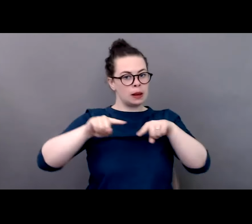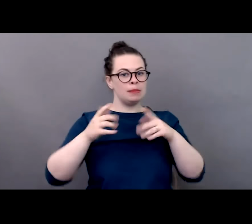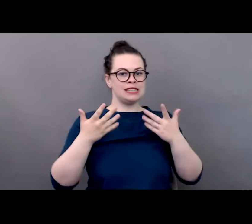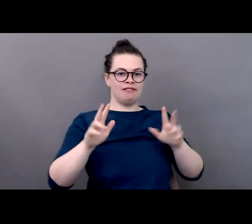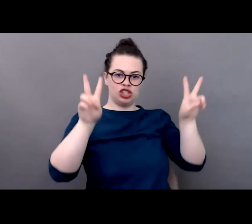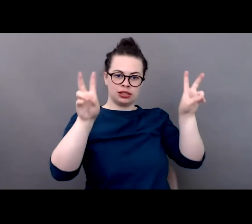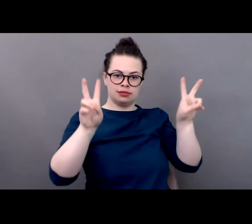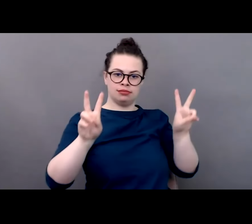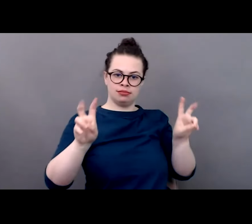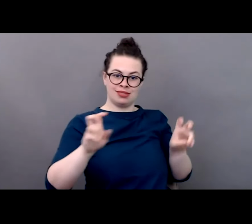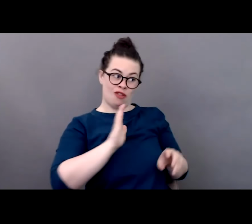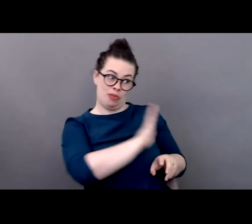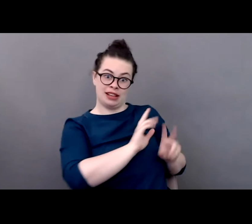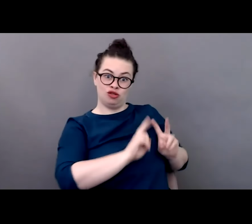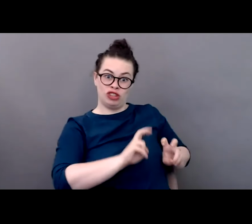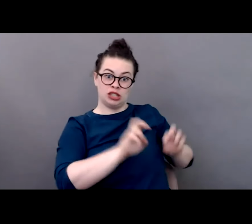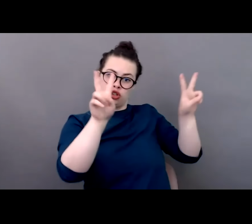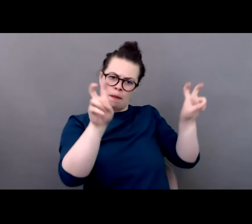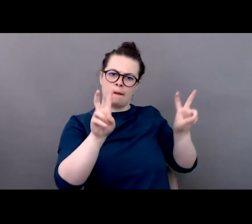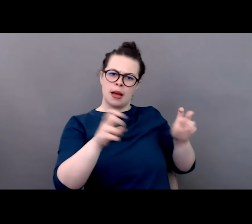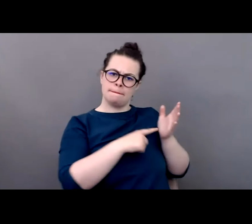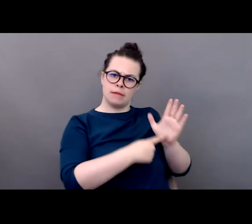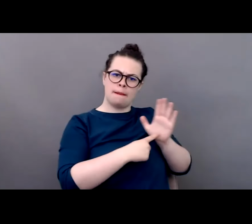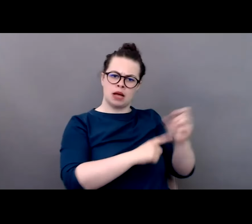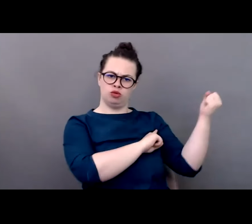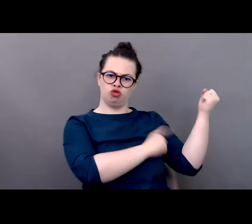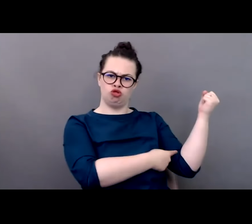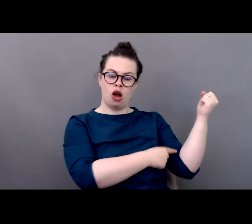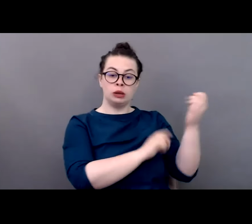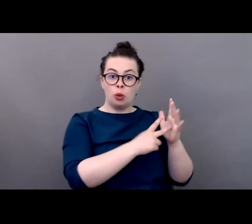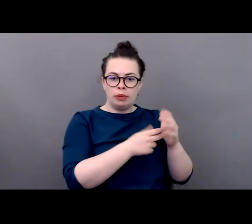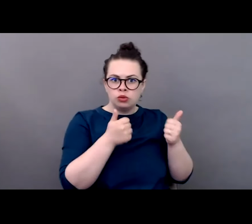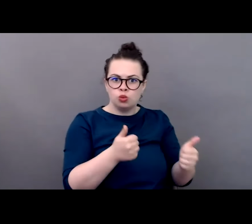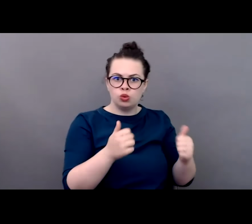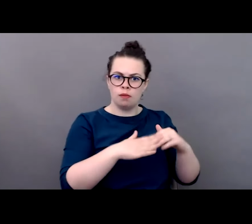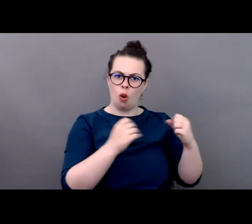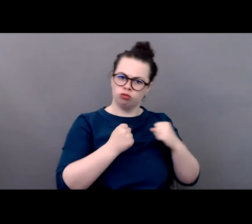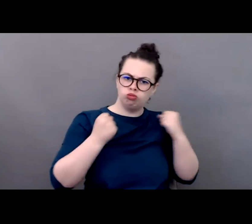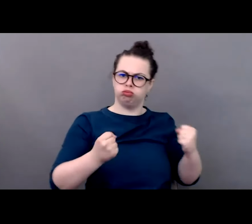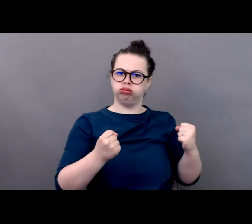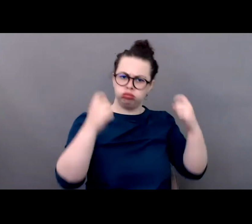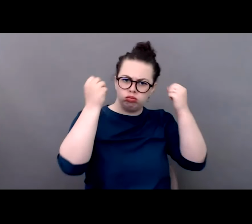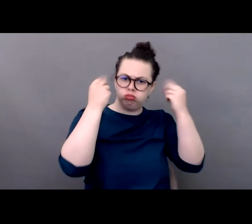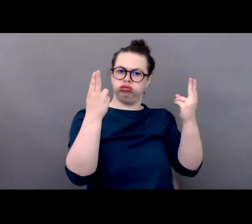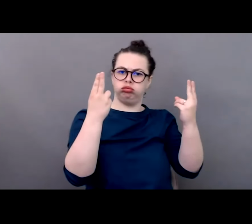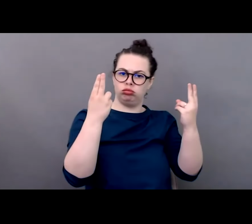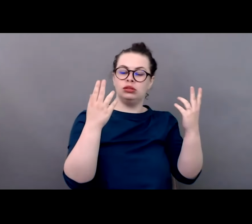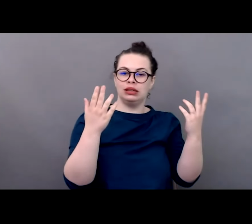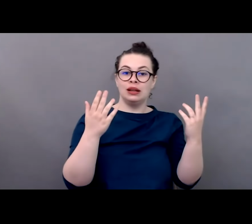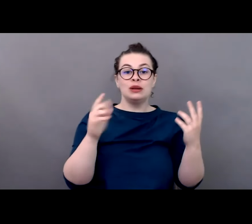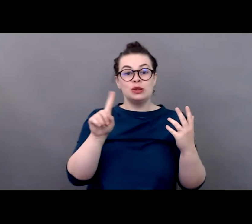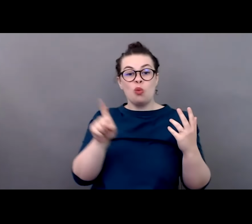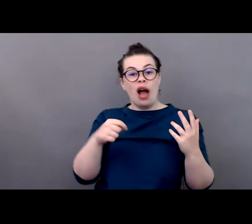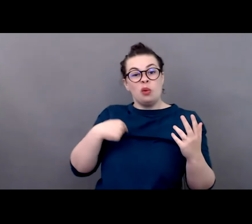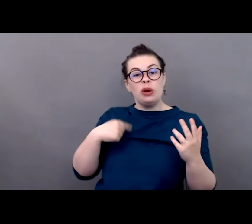decision, which not simply says right to vote for everybody. That we kind of knew based from the